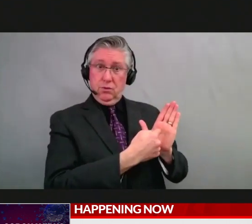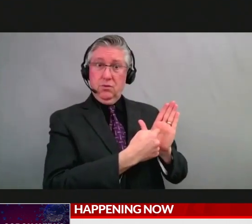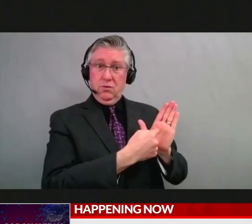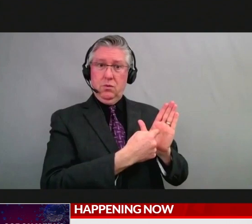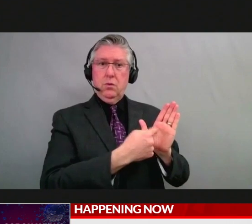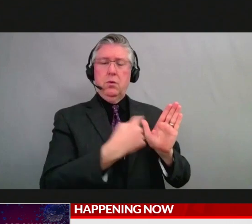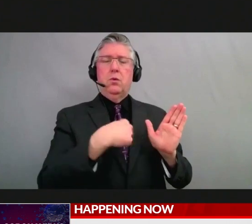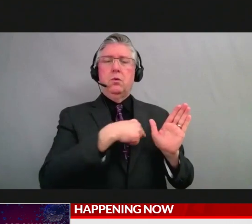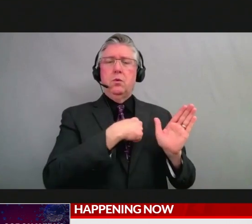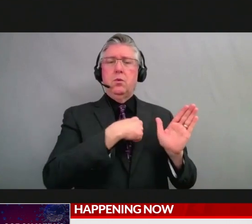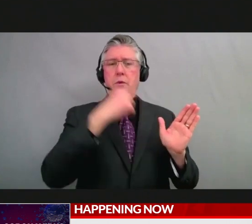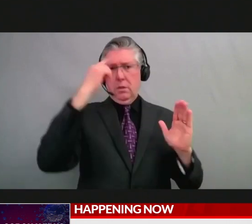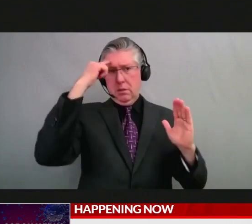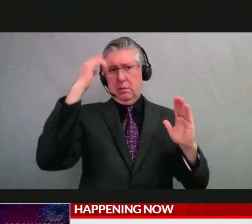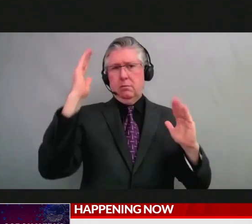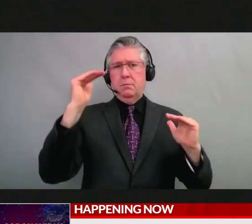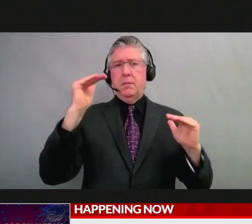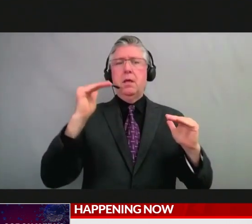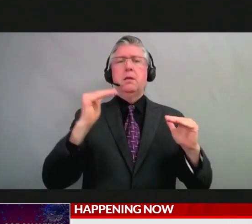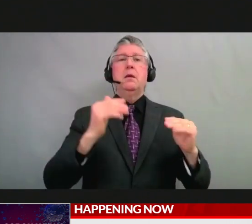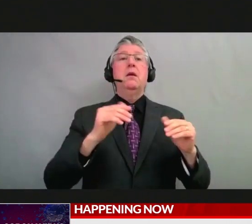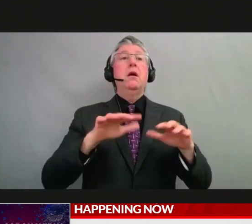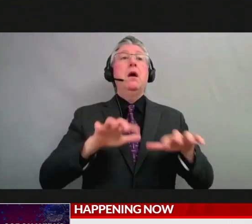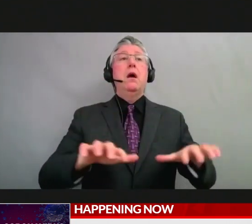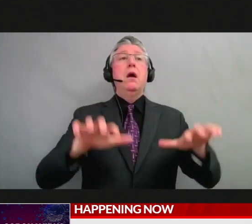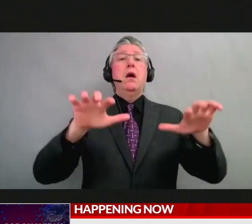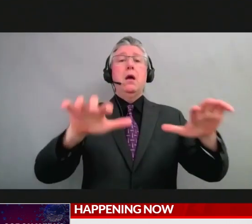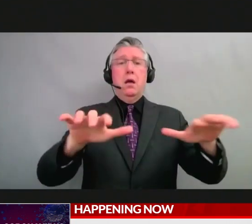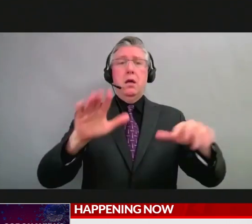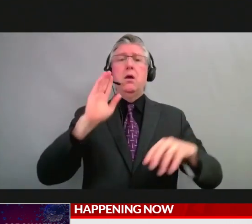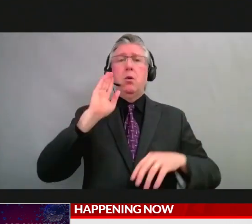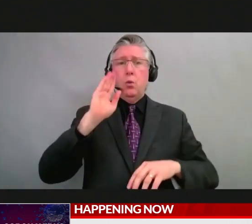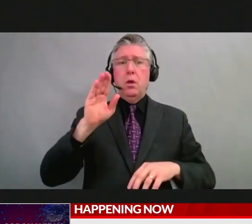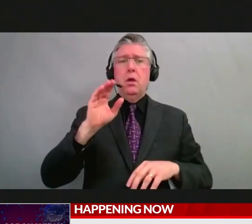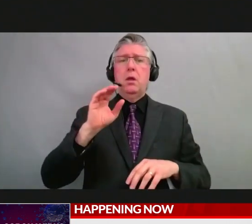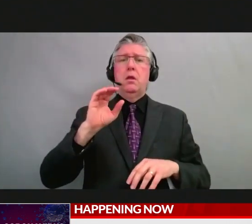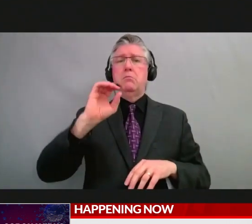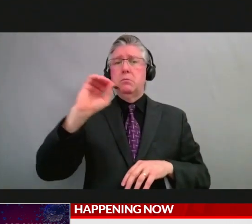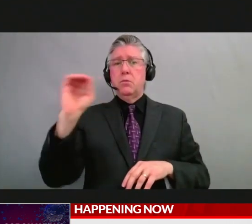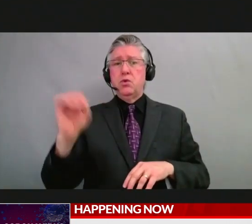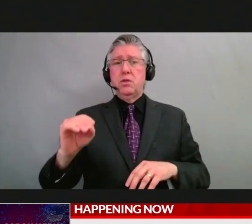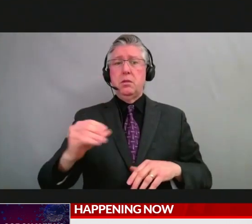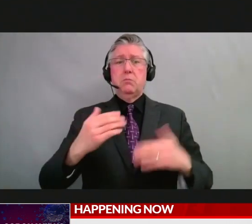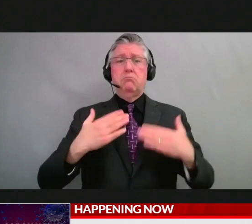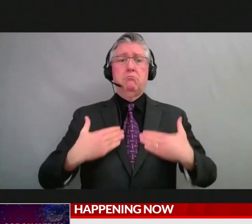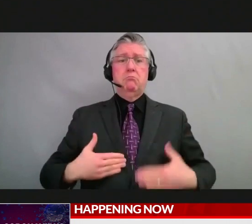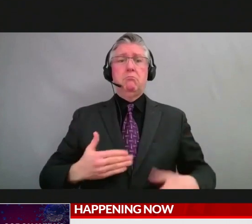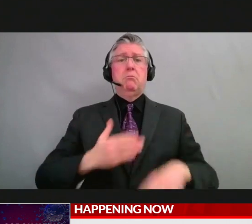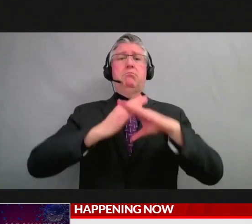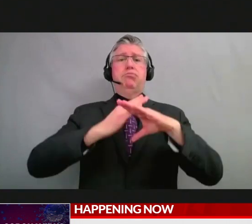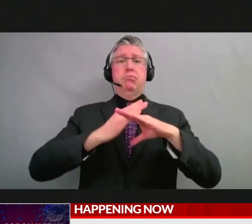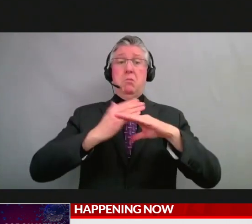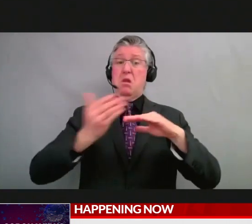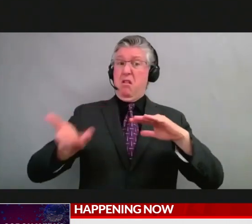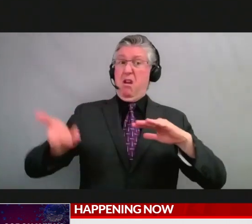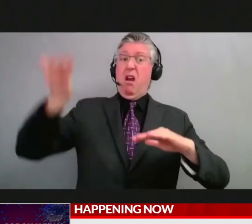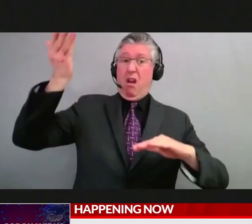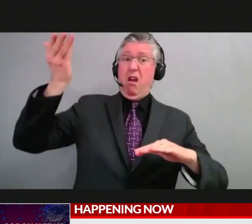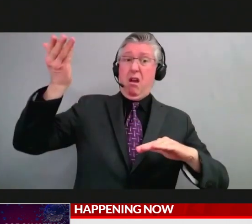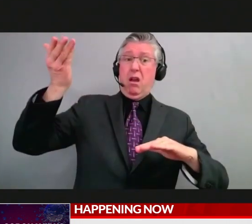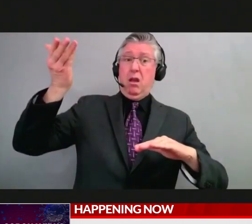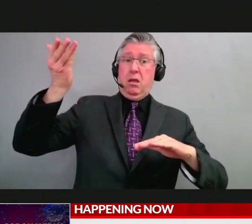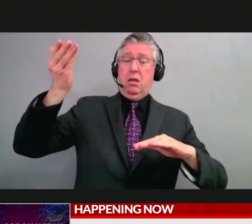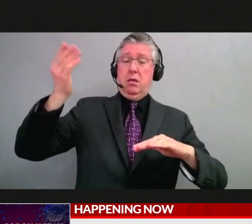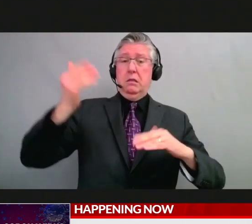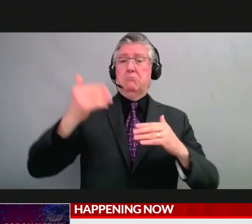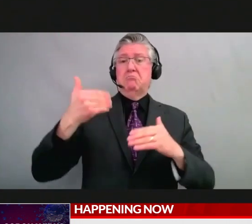have a high level of immunity for the next several months. And we do know how it is important, it is to